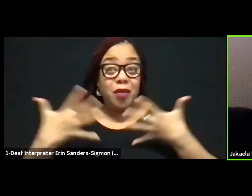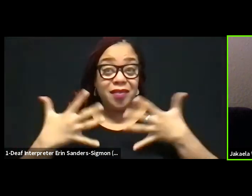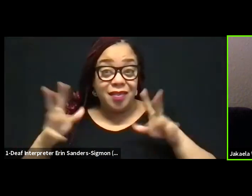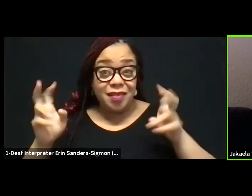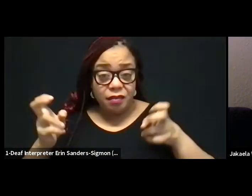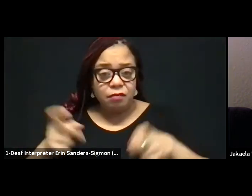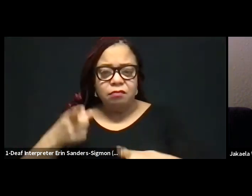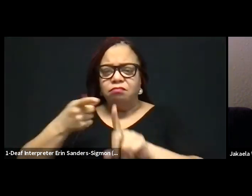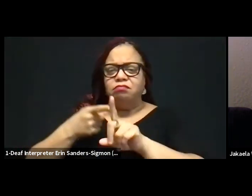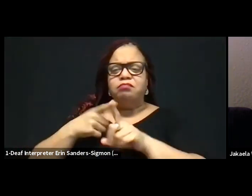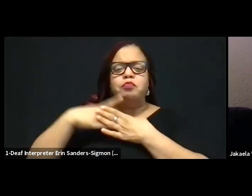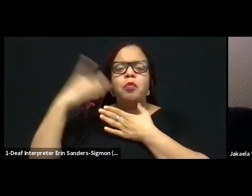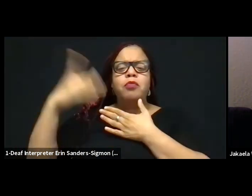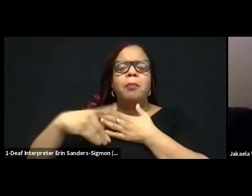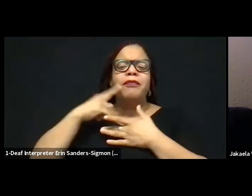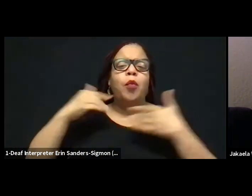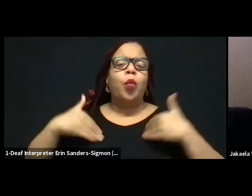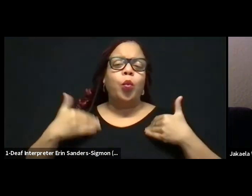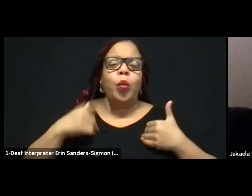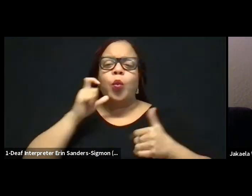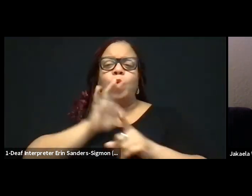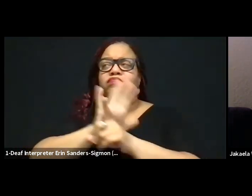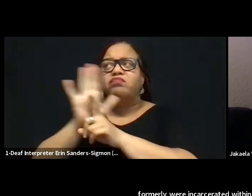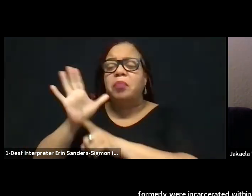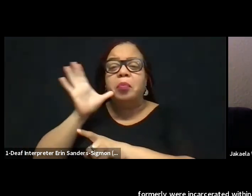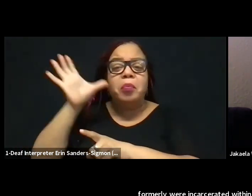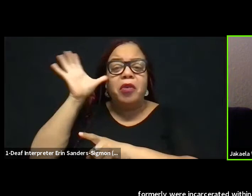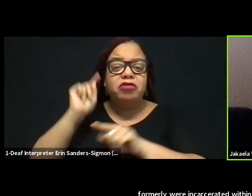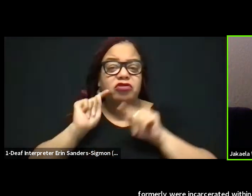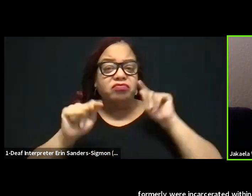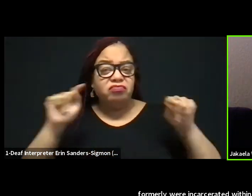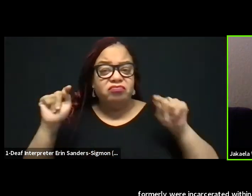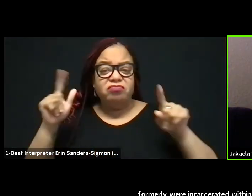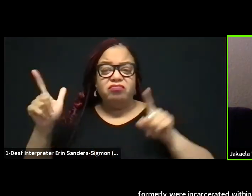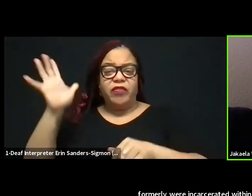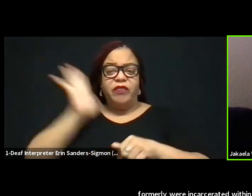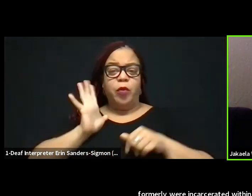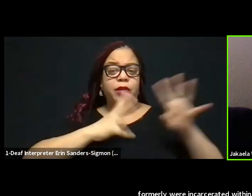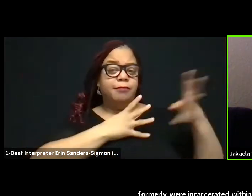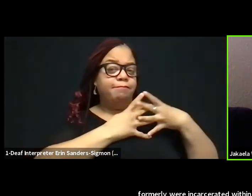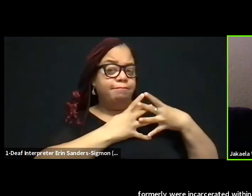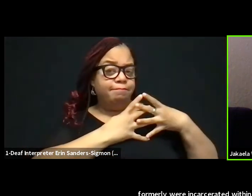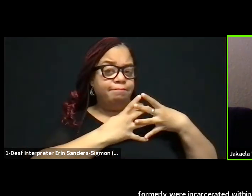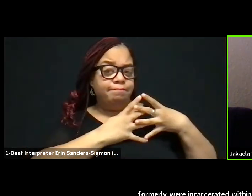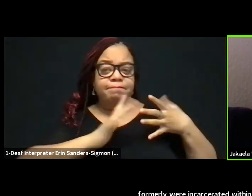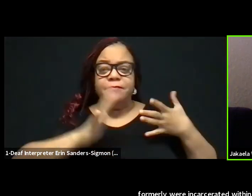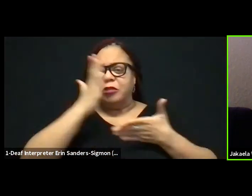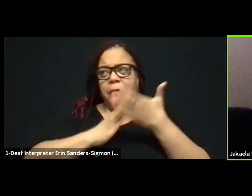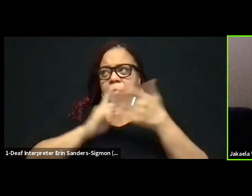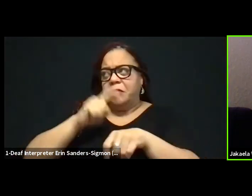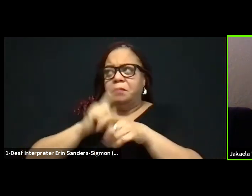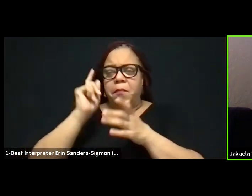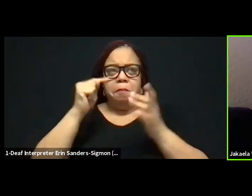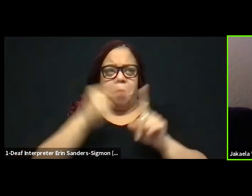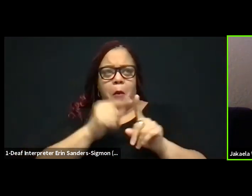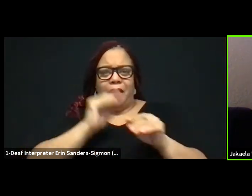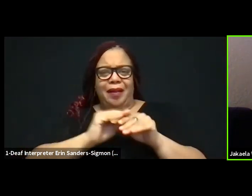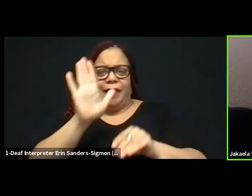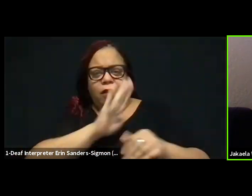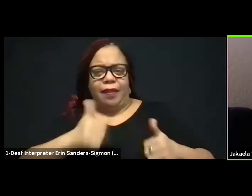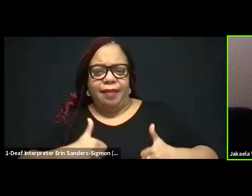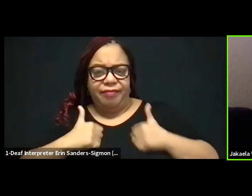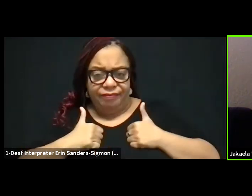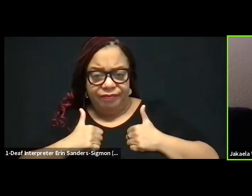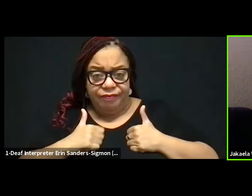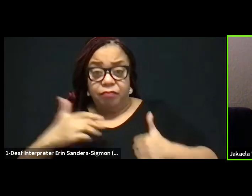had an experience of parental incarceration. My father was incarcerated multiple times throughout my